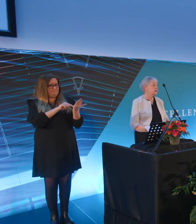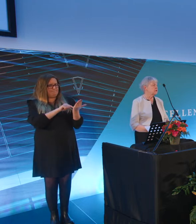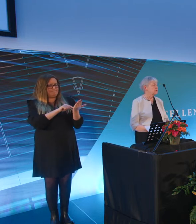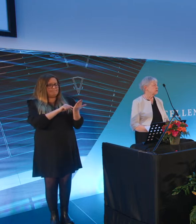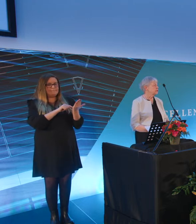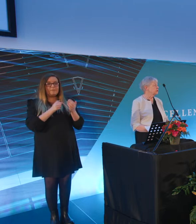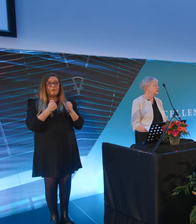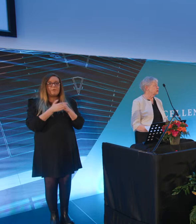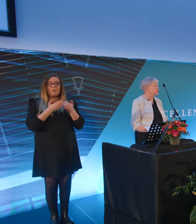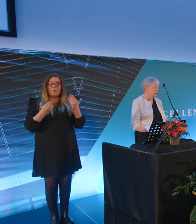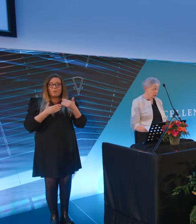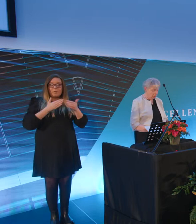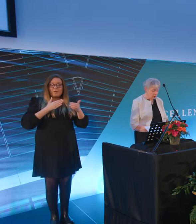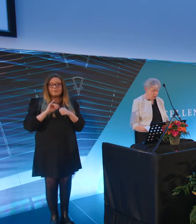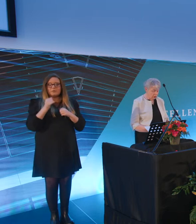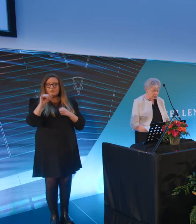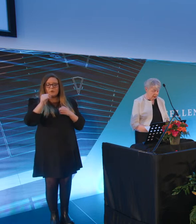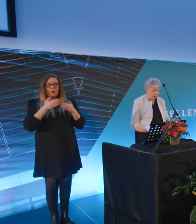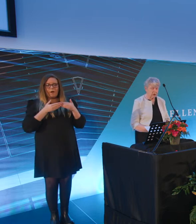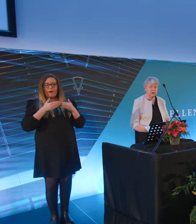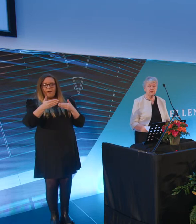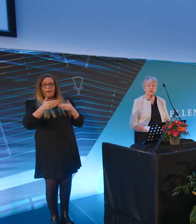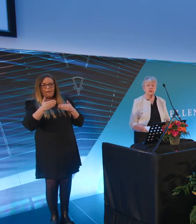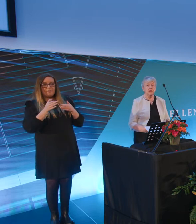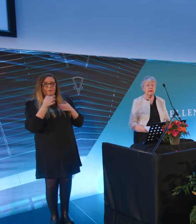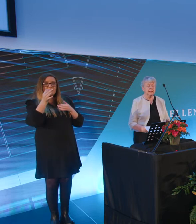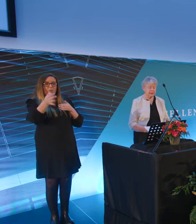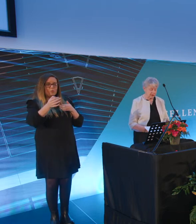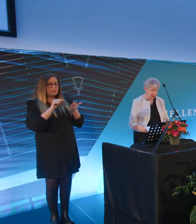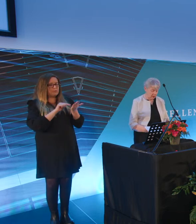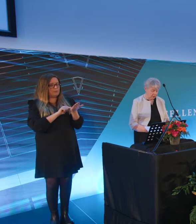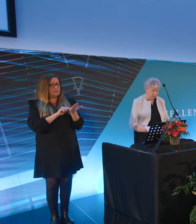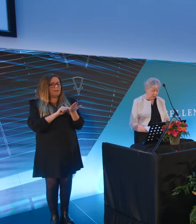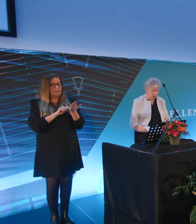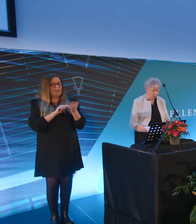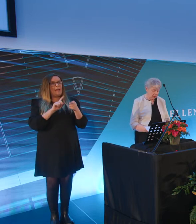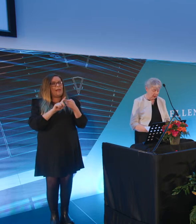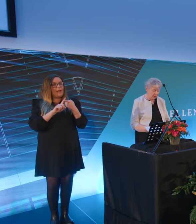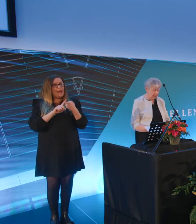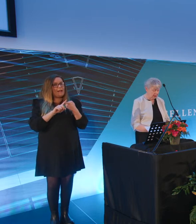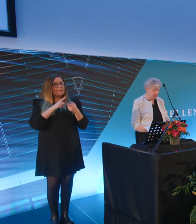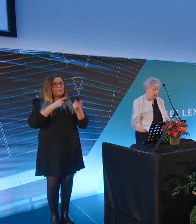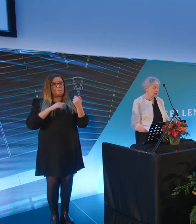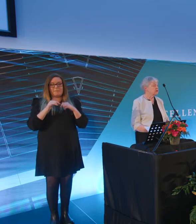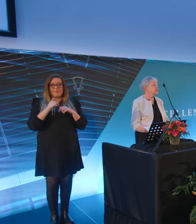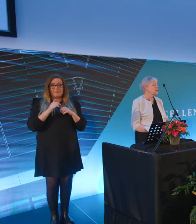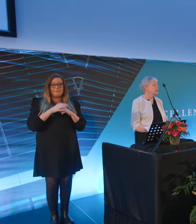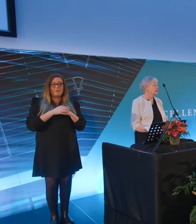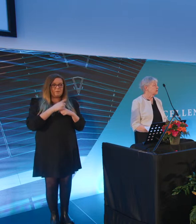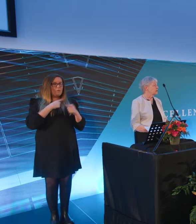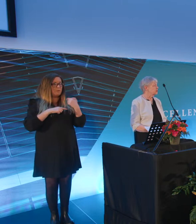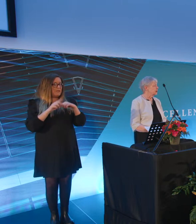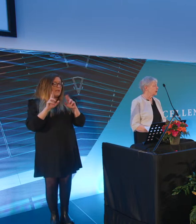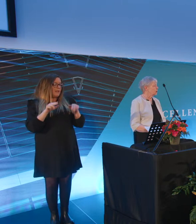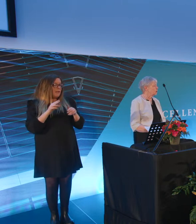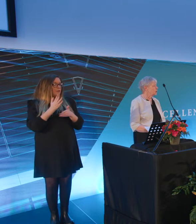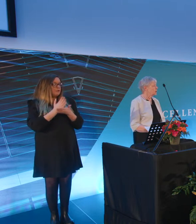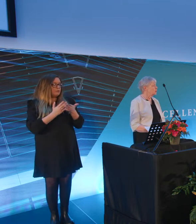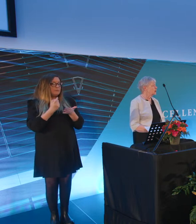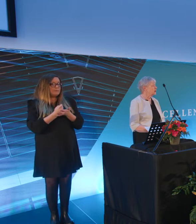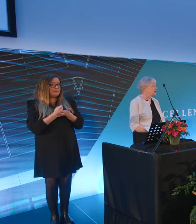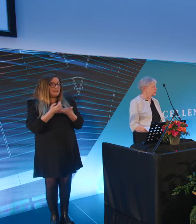a journey to a future whose boundaries and landscapes we can, in some cases